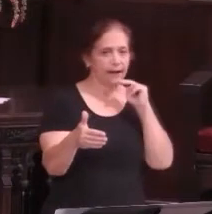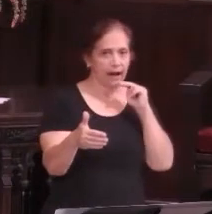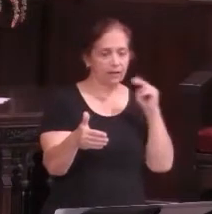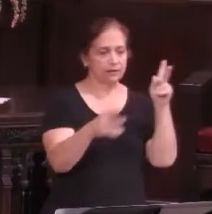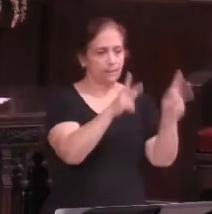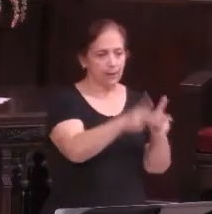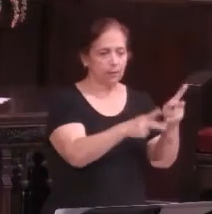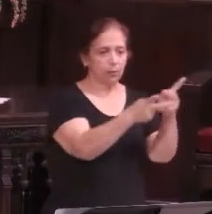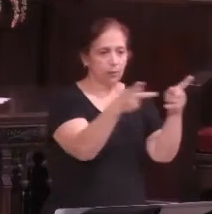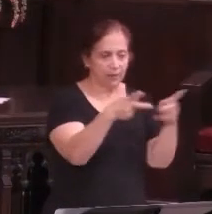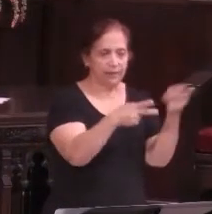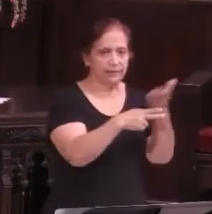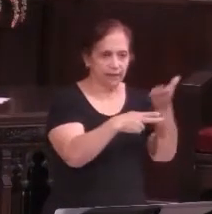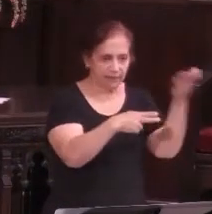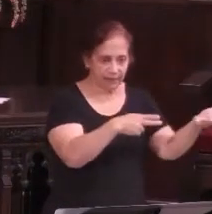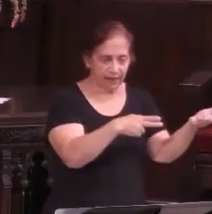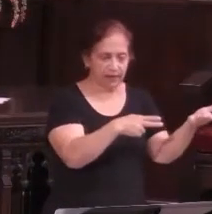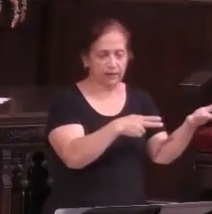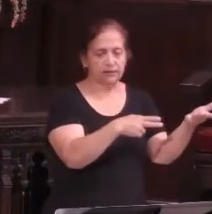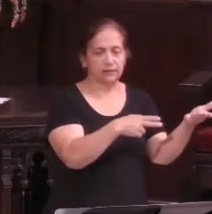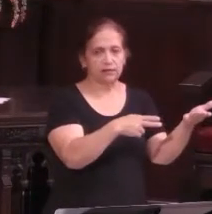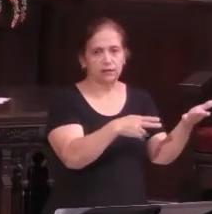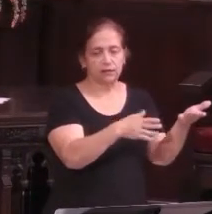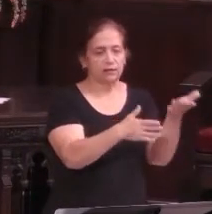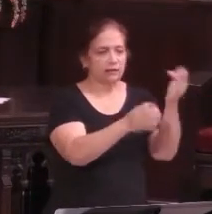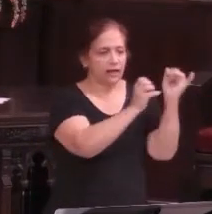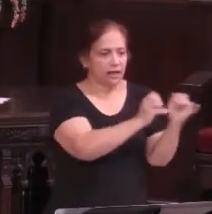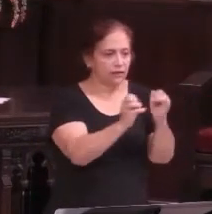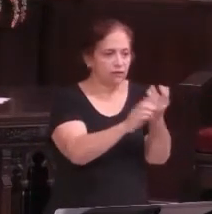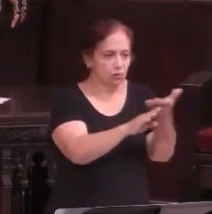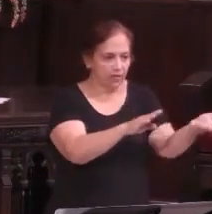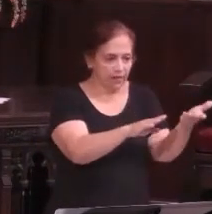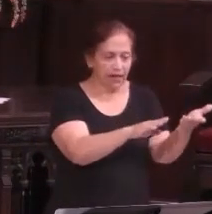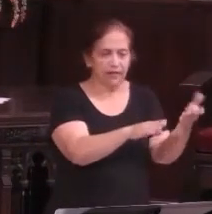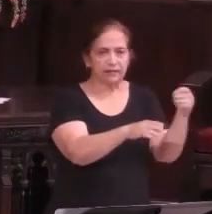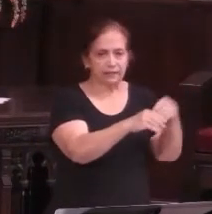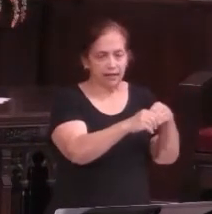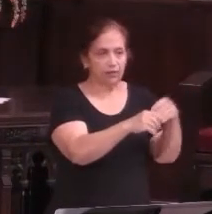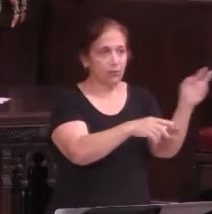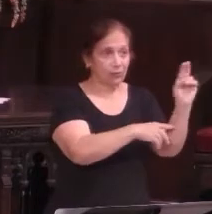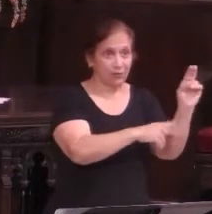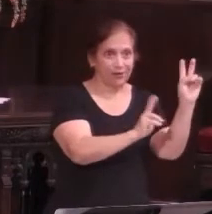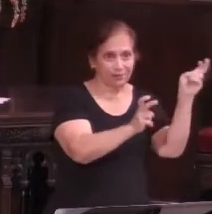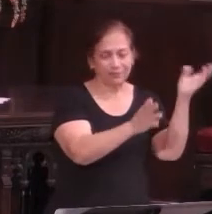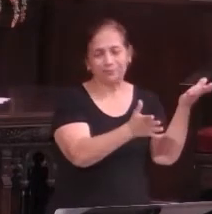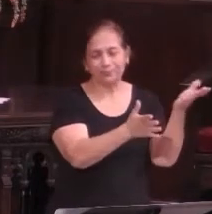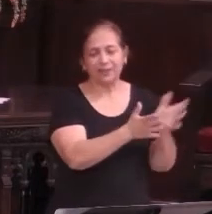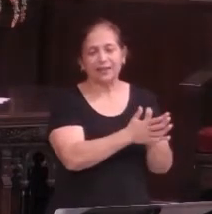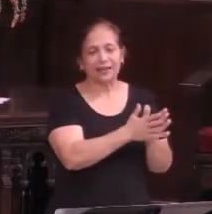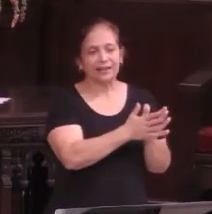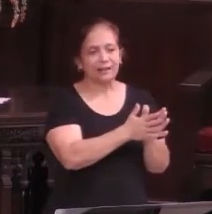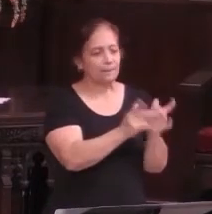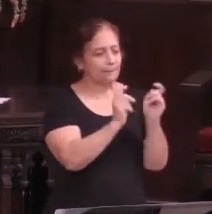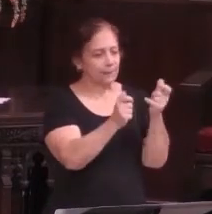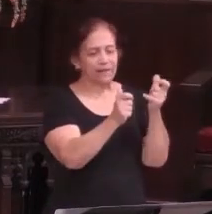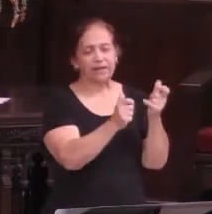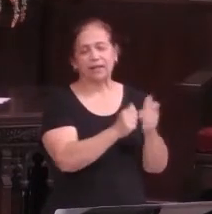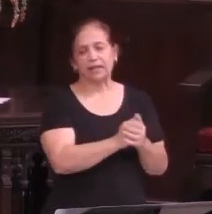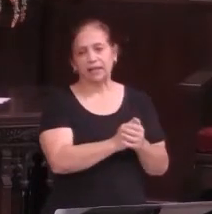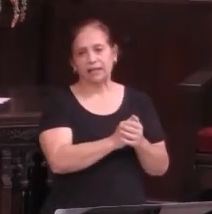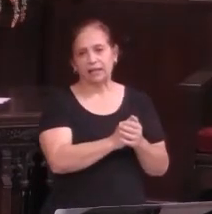people, places, and things, the items, the individual items in the fridge, if you will, almost